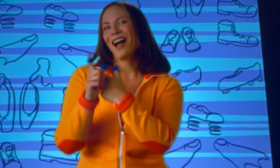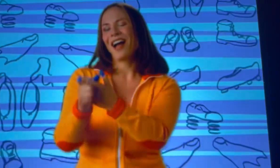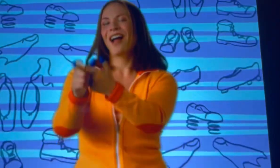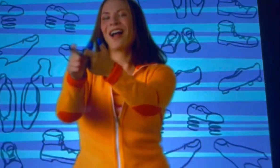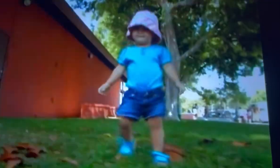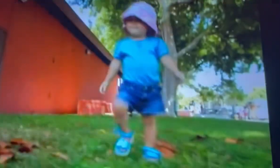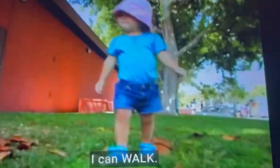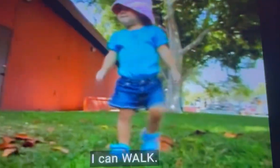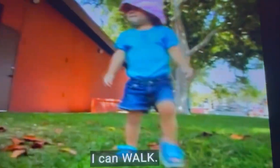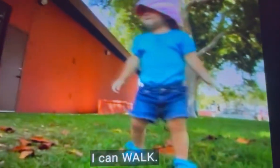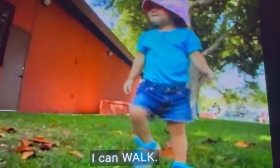I can walk.